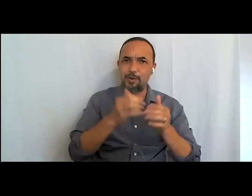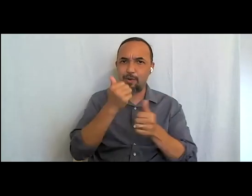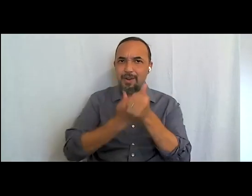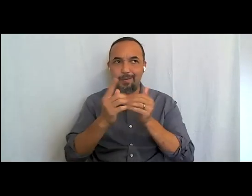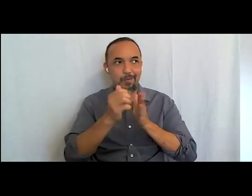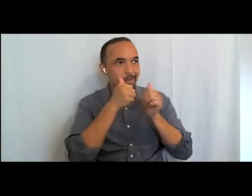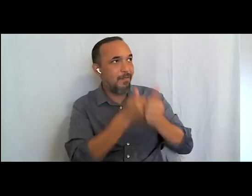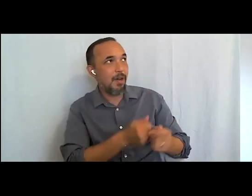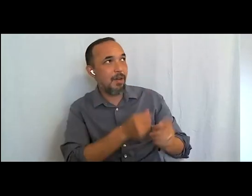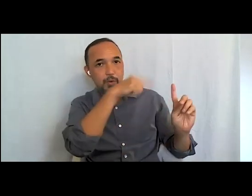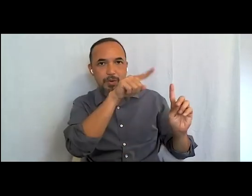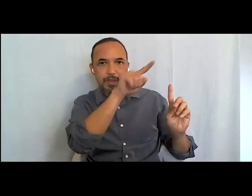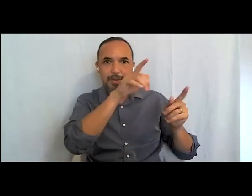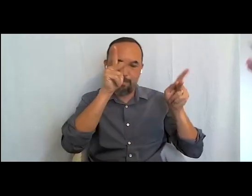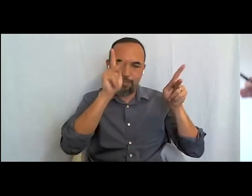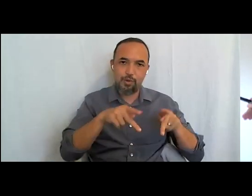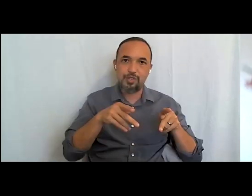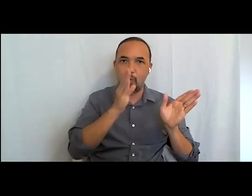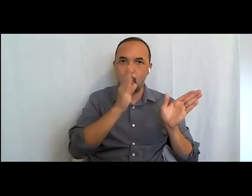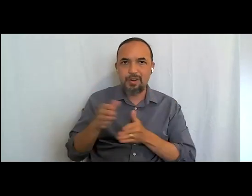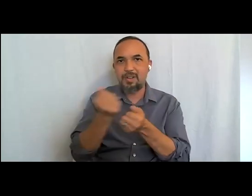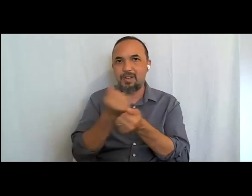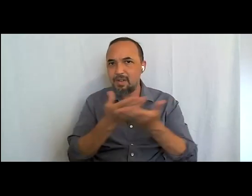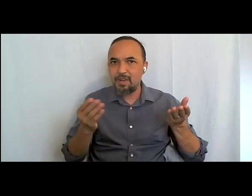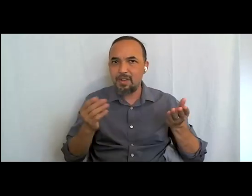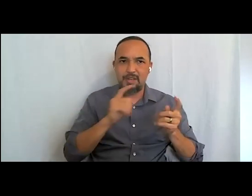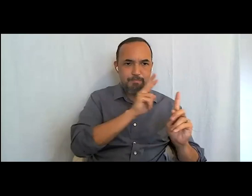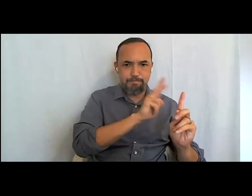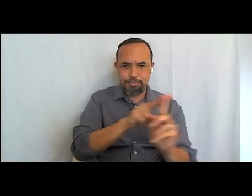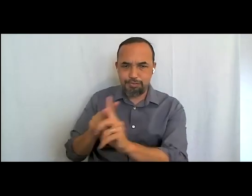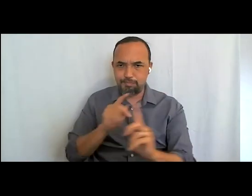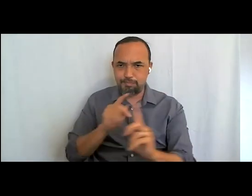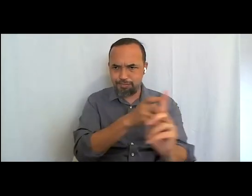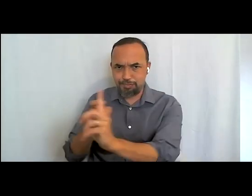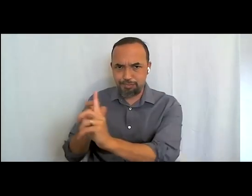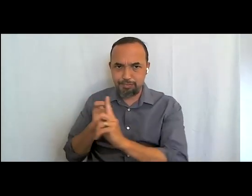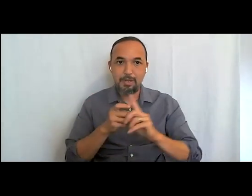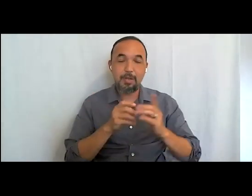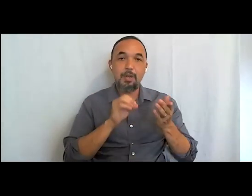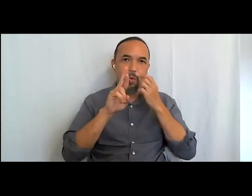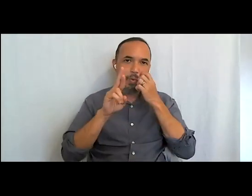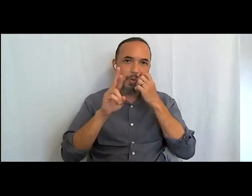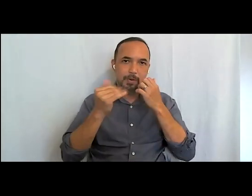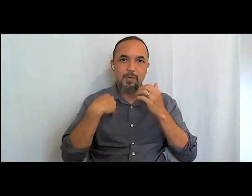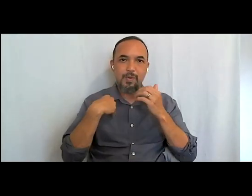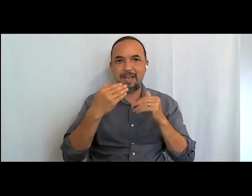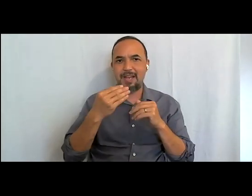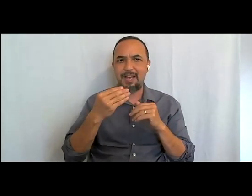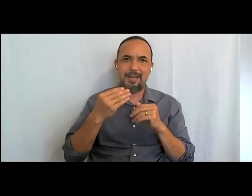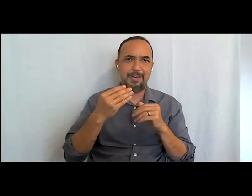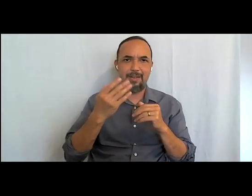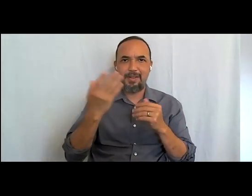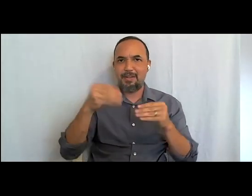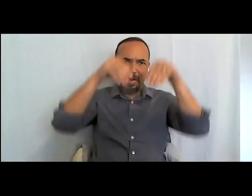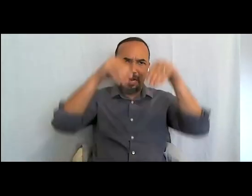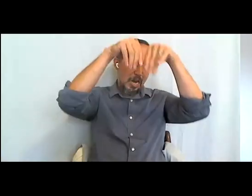organized everything. And then, you know, there was somebody delegating each piece or like a second in command. And there was a whole like pie chart hierarchy of like